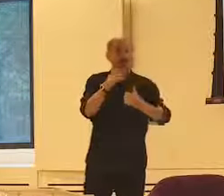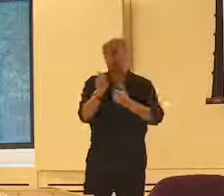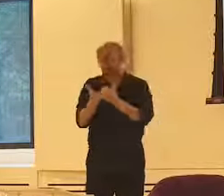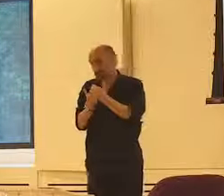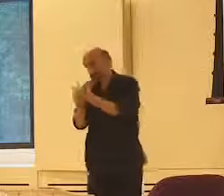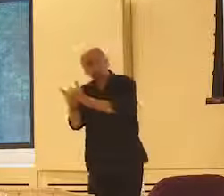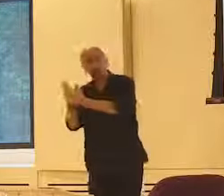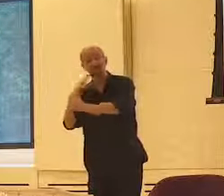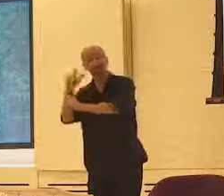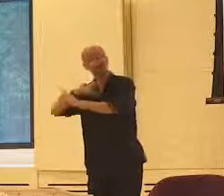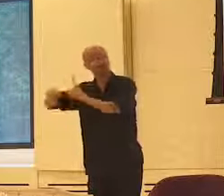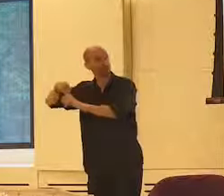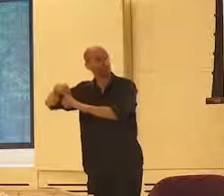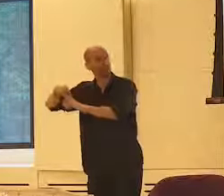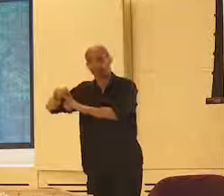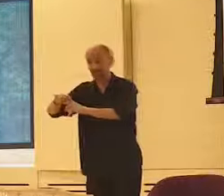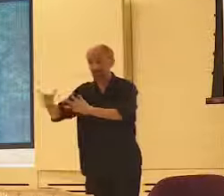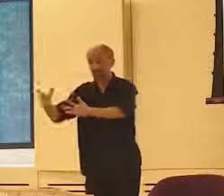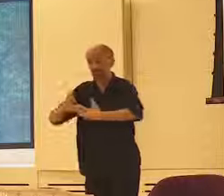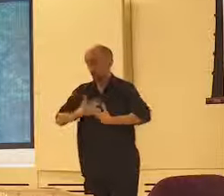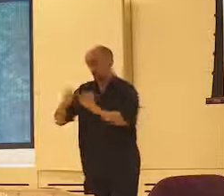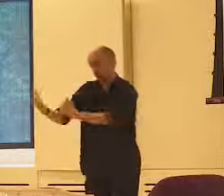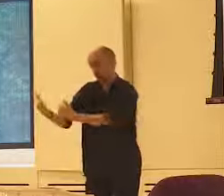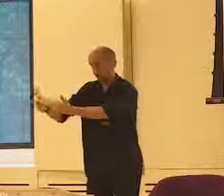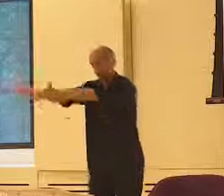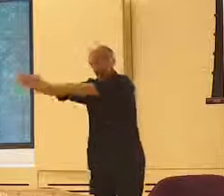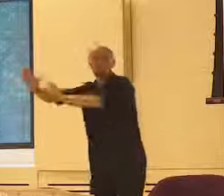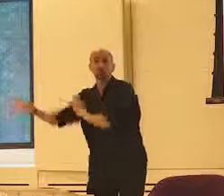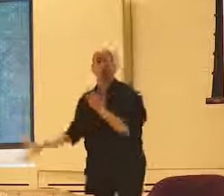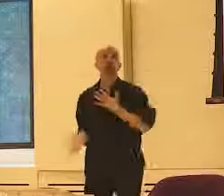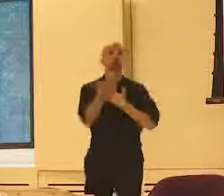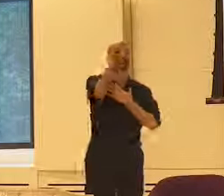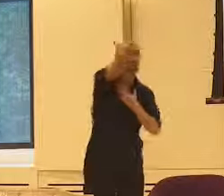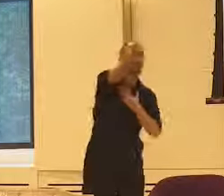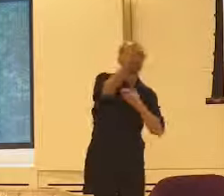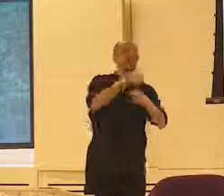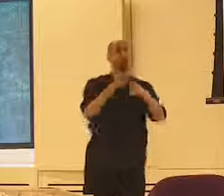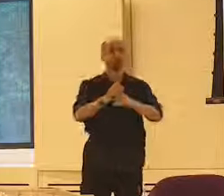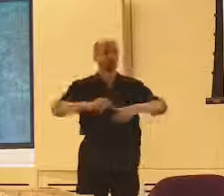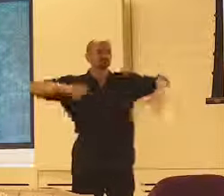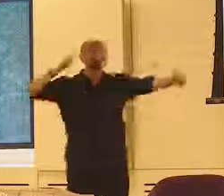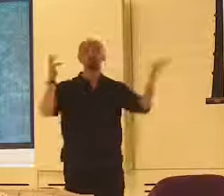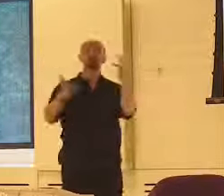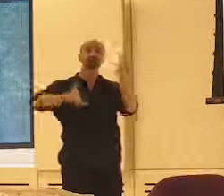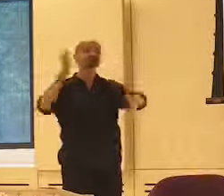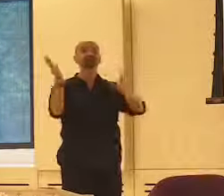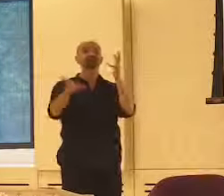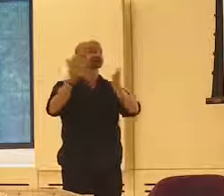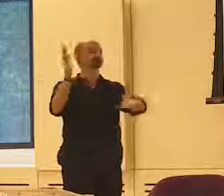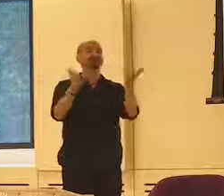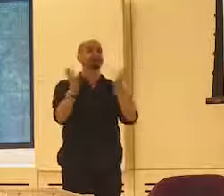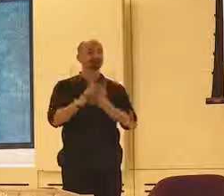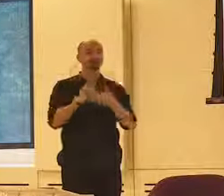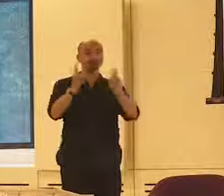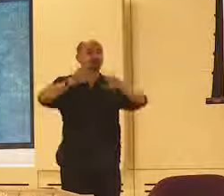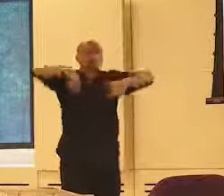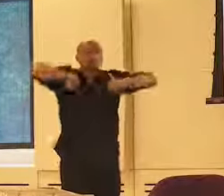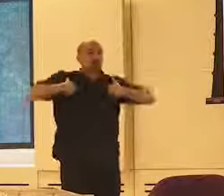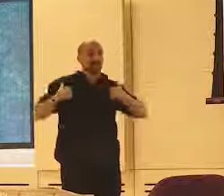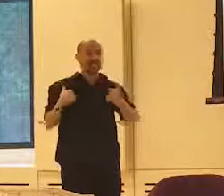So perhaps Sign Health could help, working with the deaf community, to just turn up at the